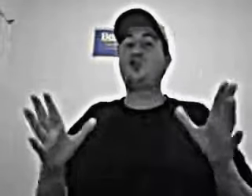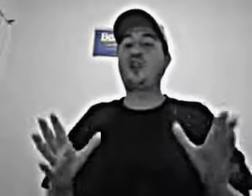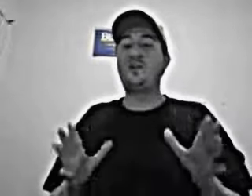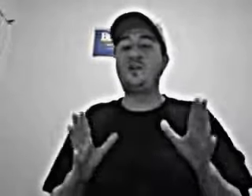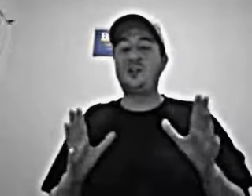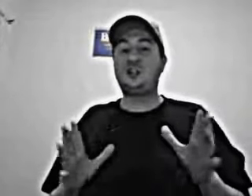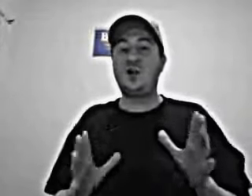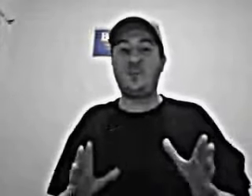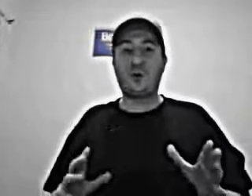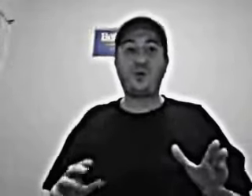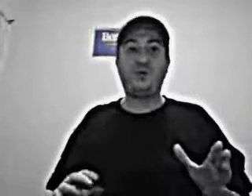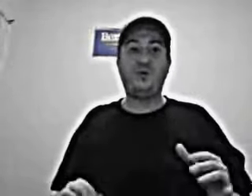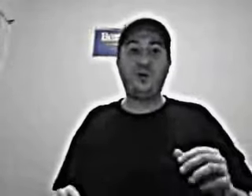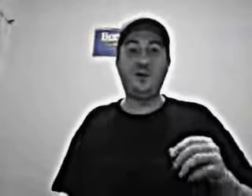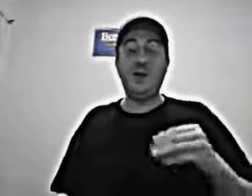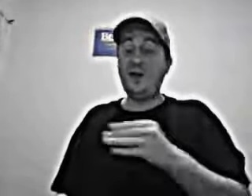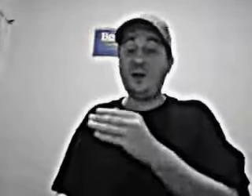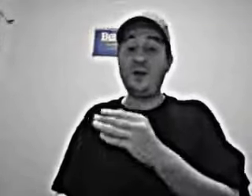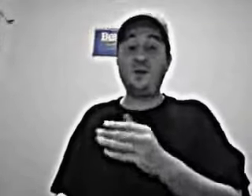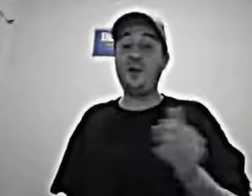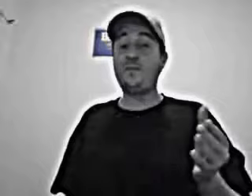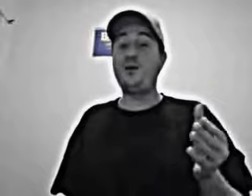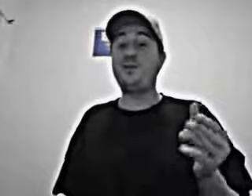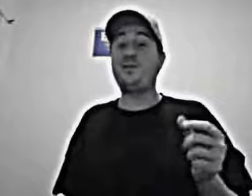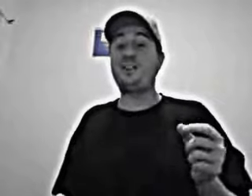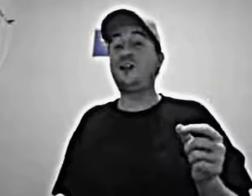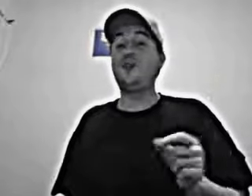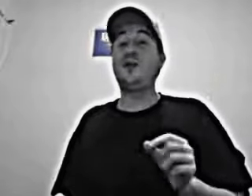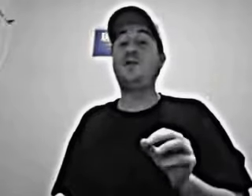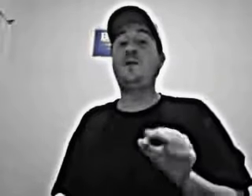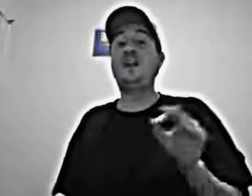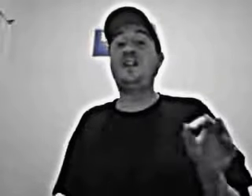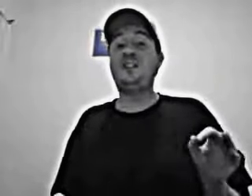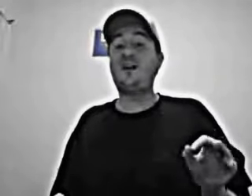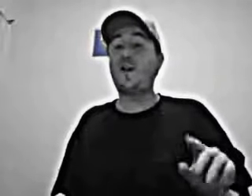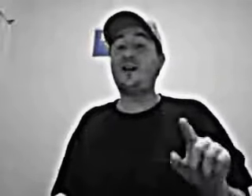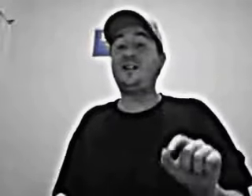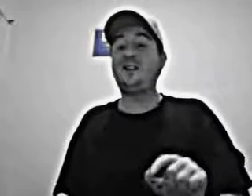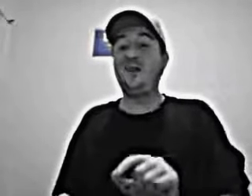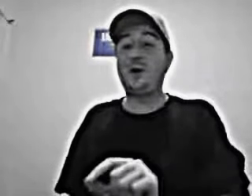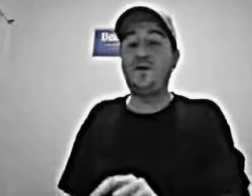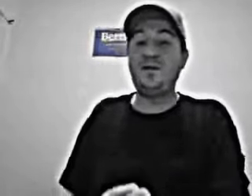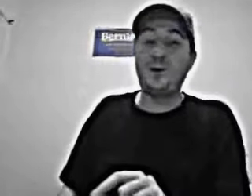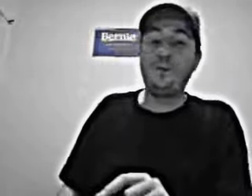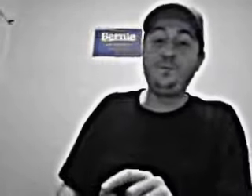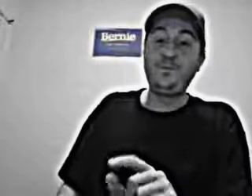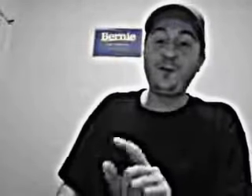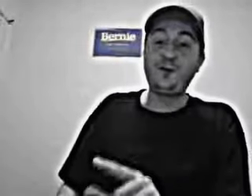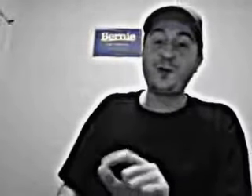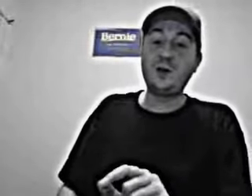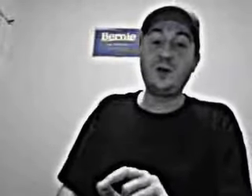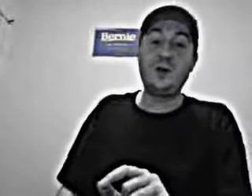conservatives and strong progressive views and then really most of the state don't even pay attention to politics and don't even vote so the